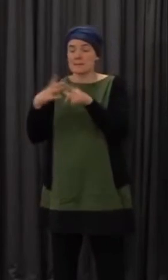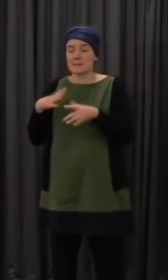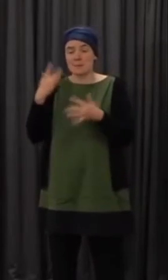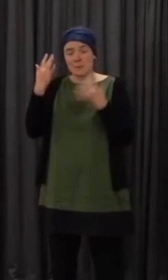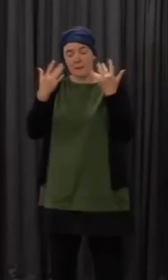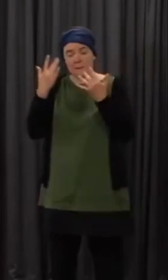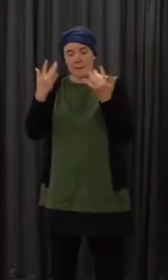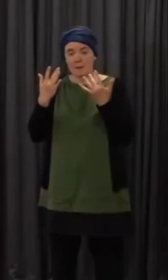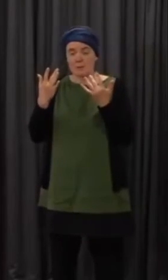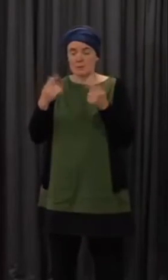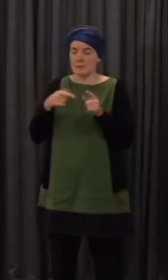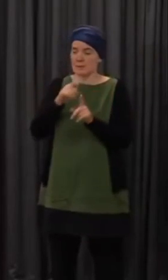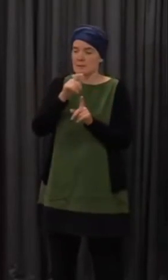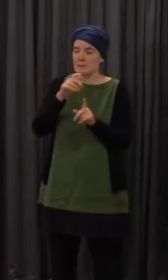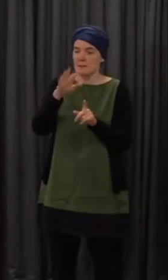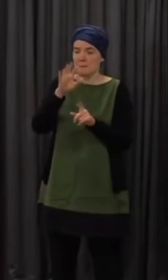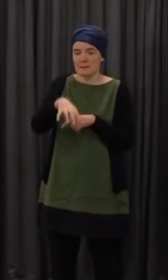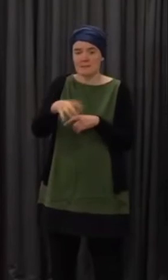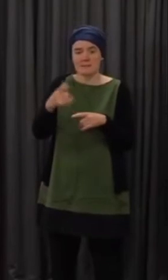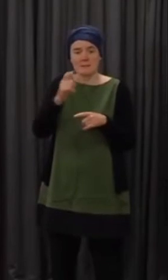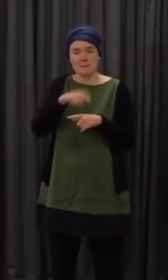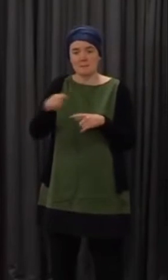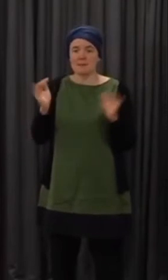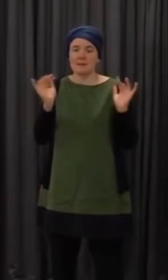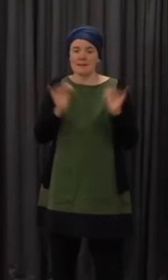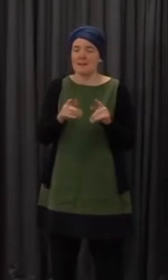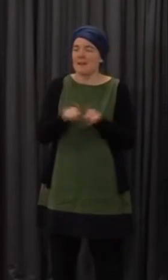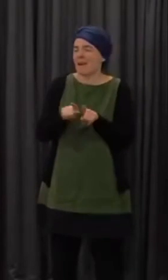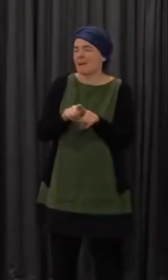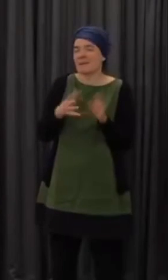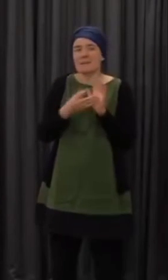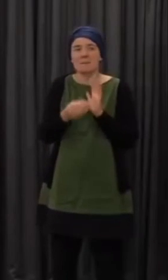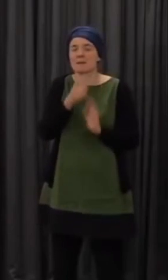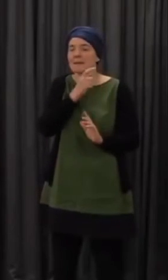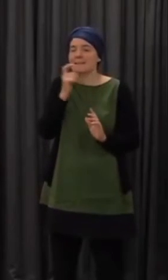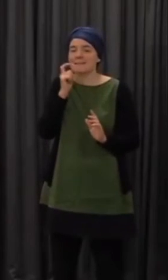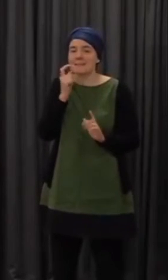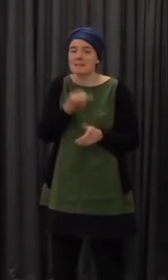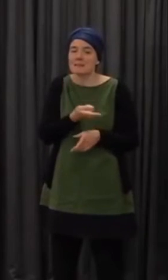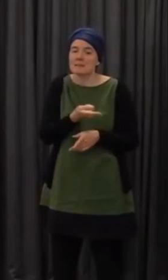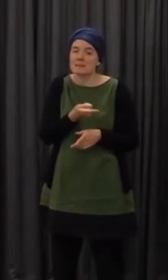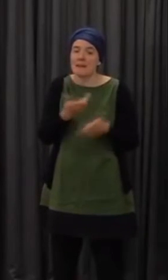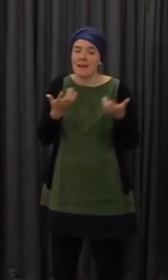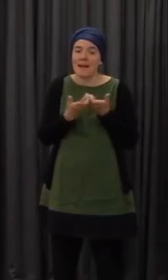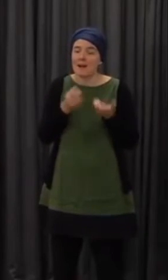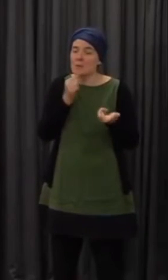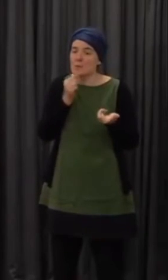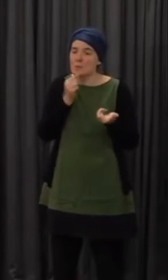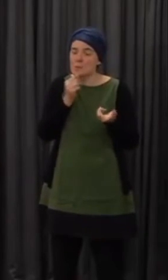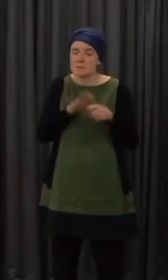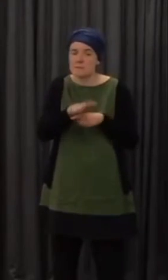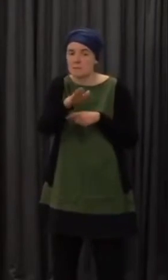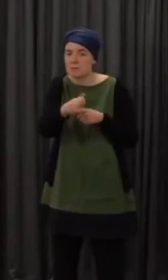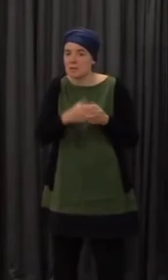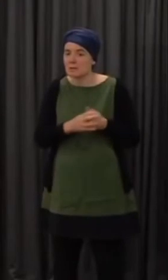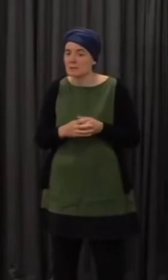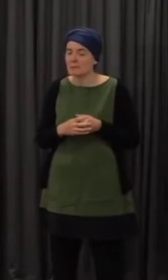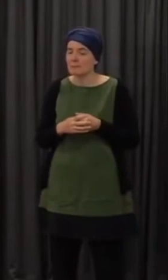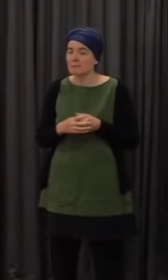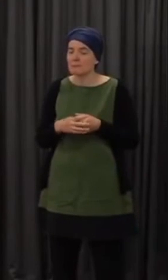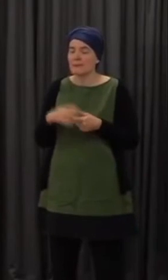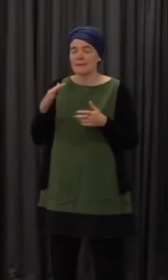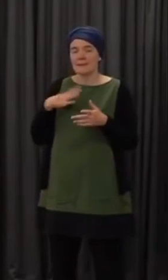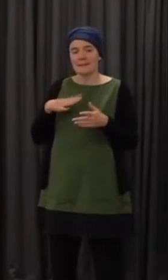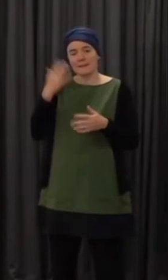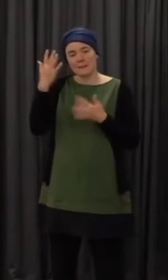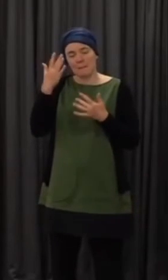places where people gather in the workplace, canteens, for example, and how you would use those in future. They will be wanting to think